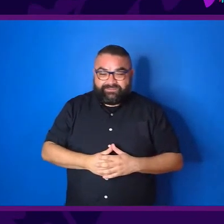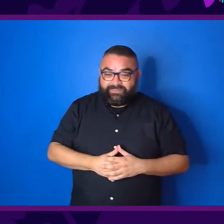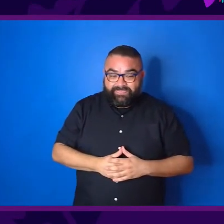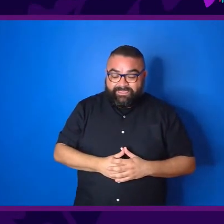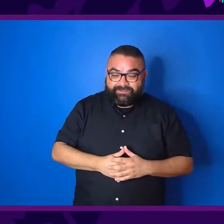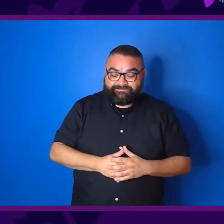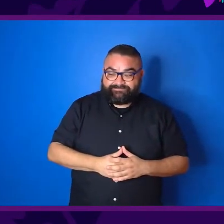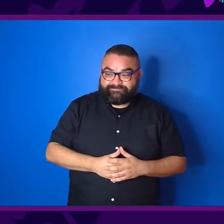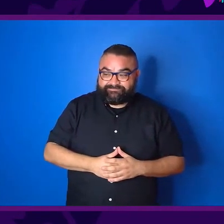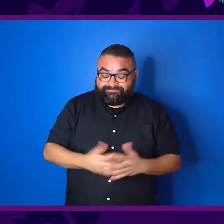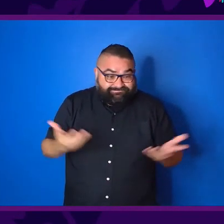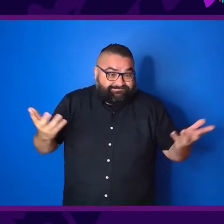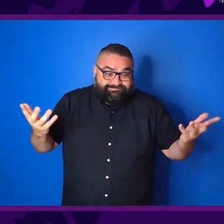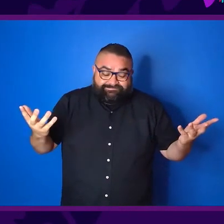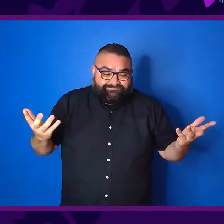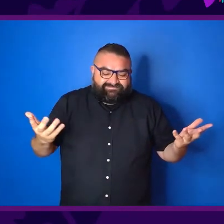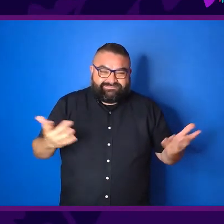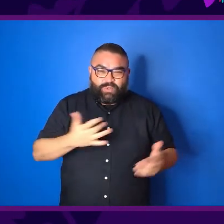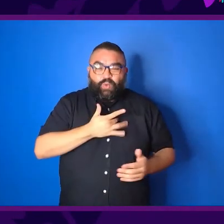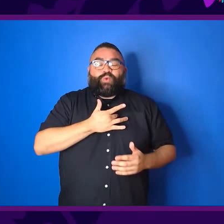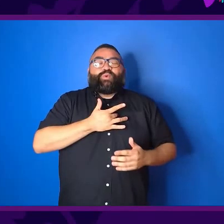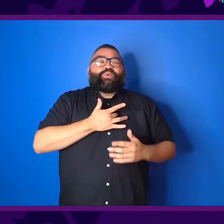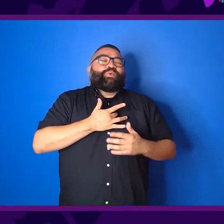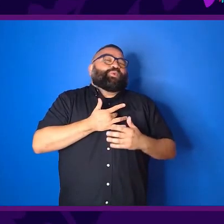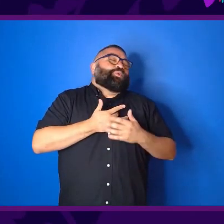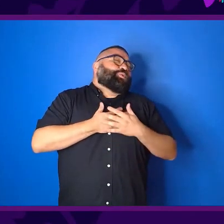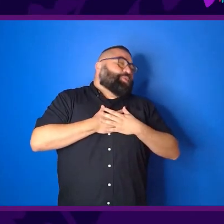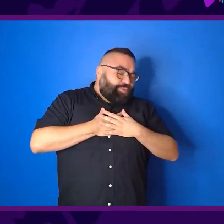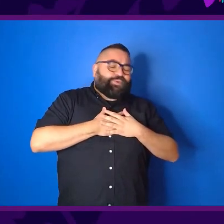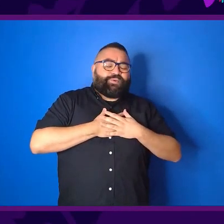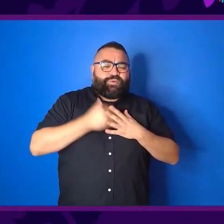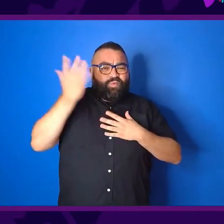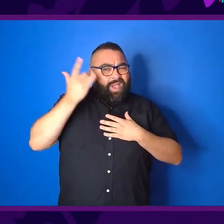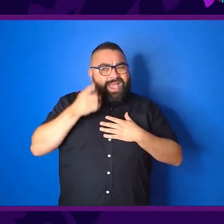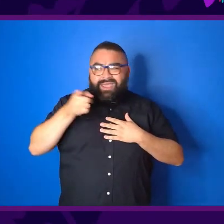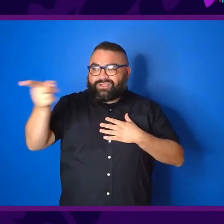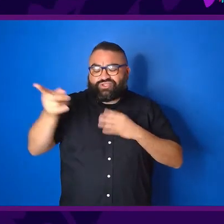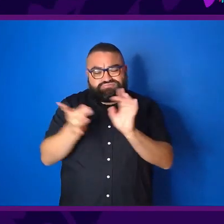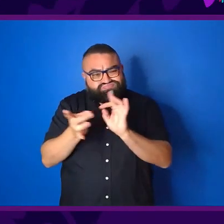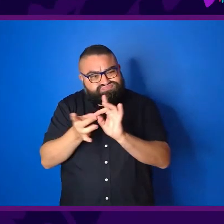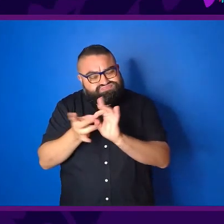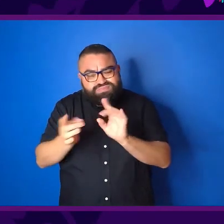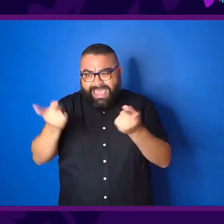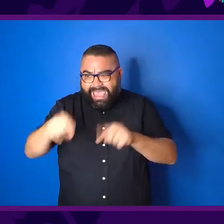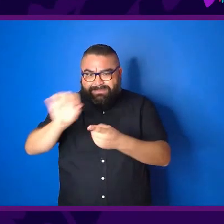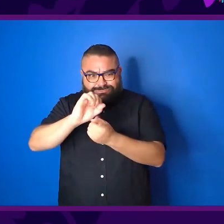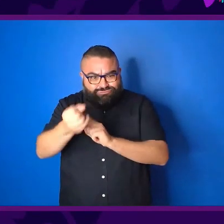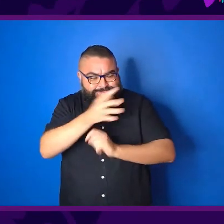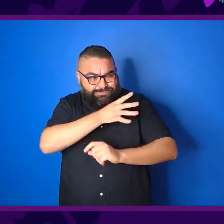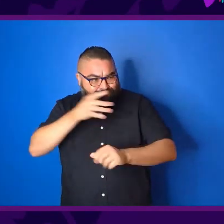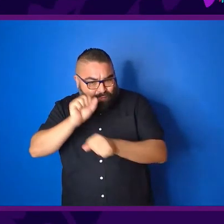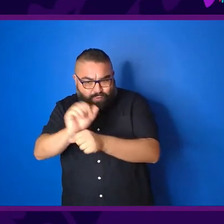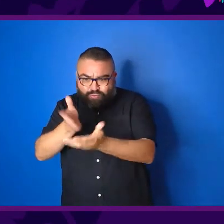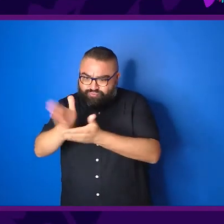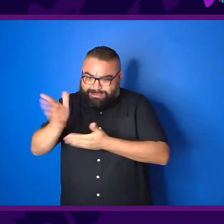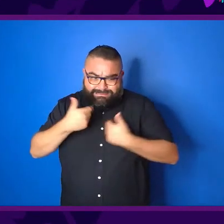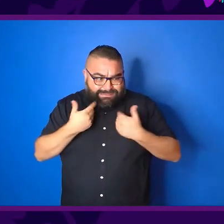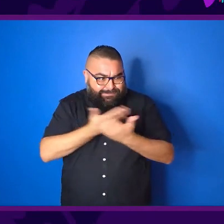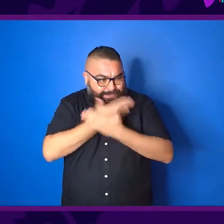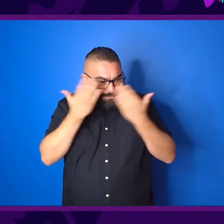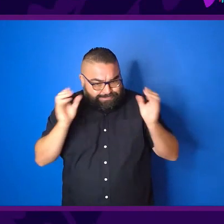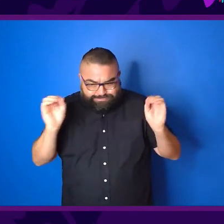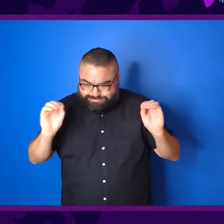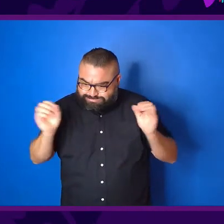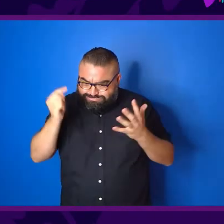can't help but get emotional when you hear about the conditions and just what the farm workers have